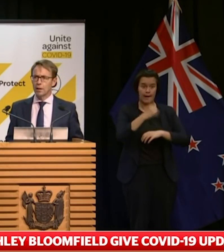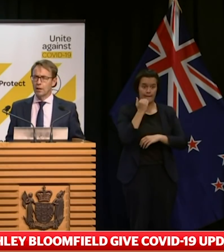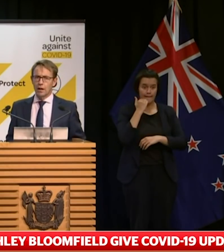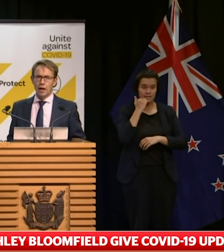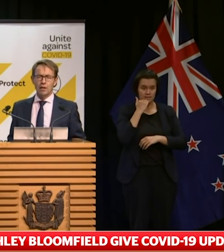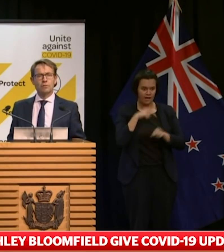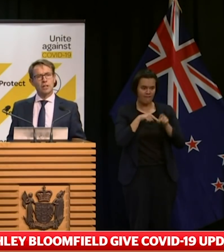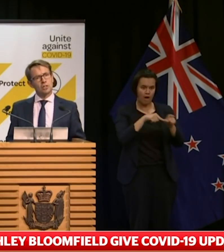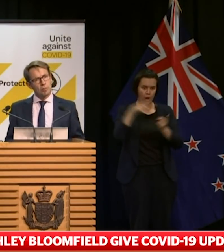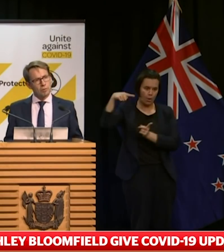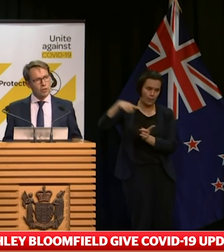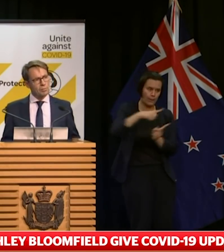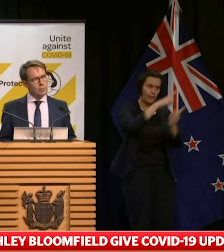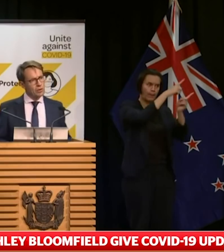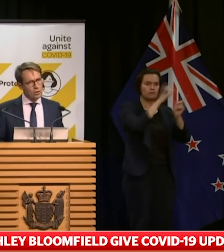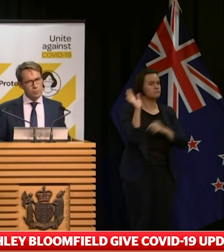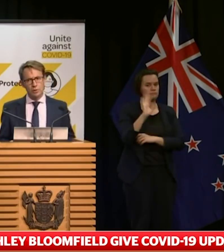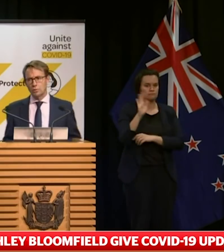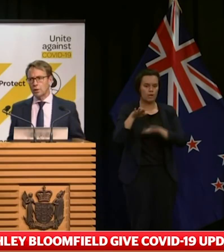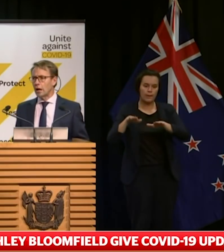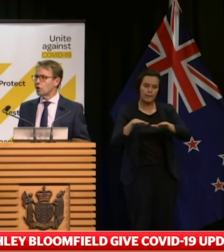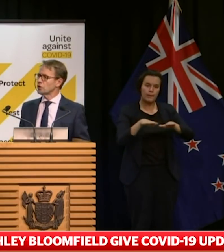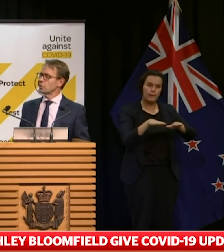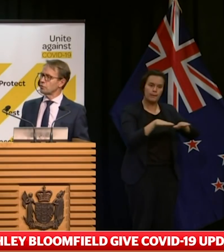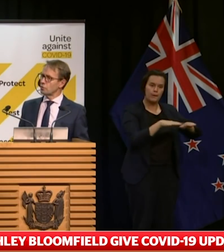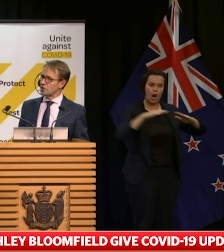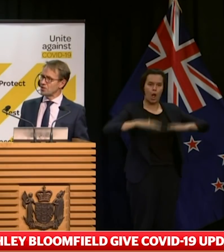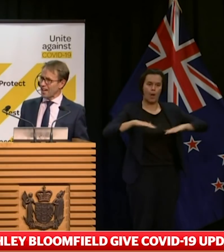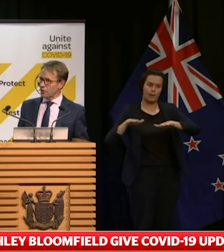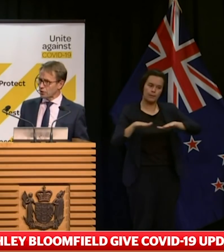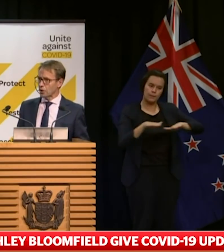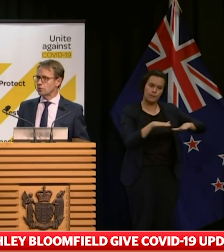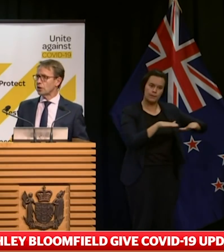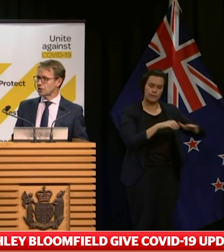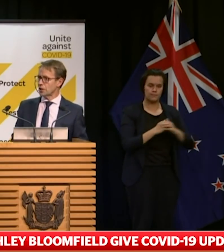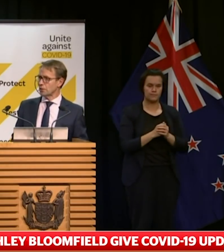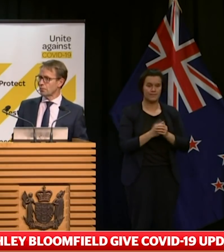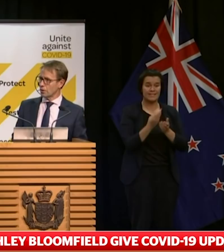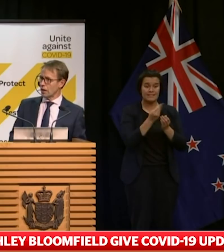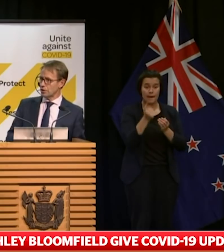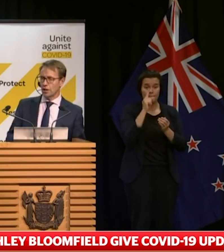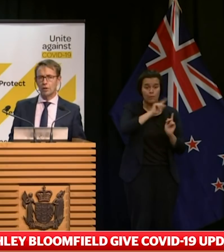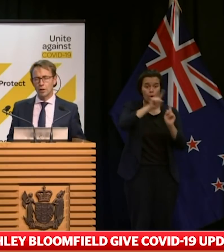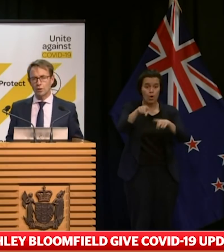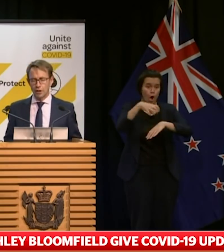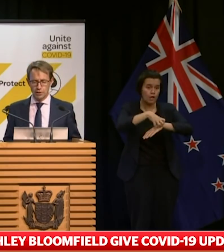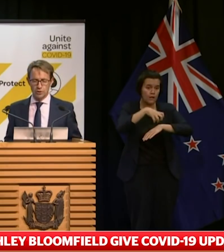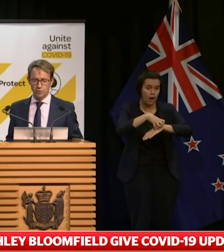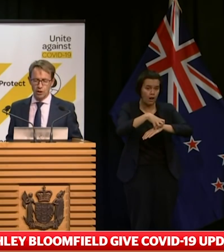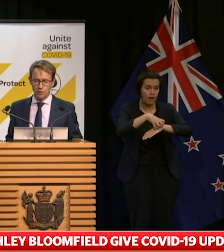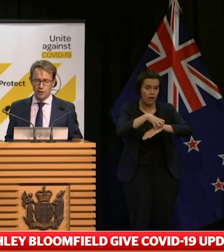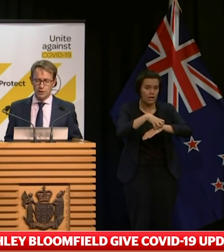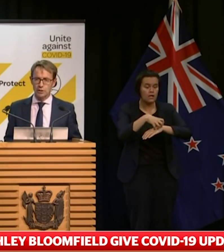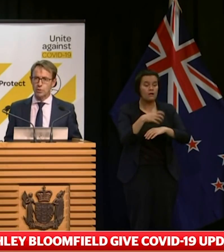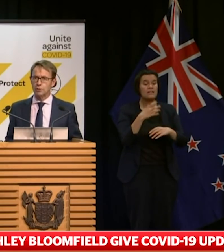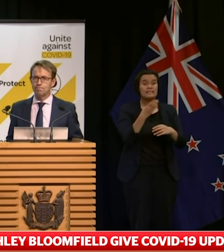rate. And in fact, a number of those people in hospital are in hospital for reasons other than COVID-19. They happen to have a diagnosis